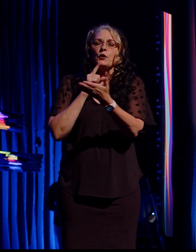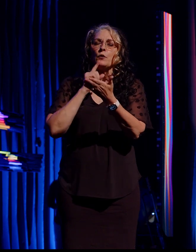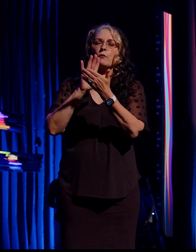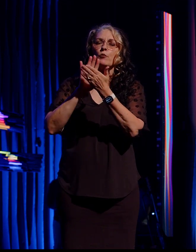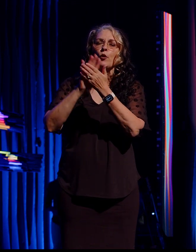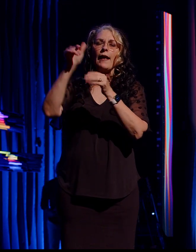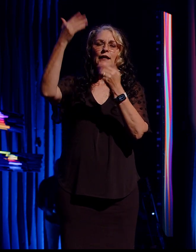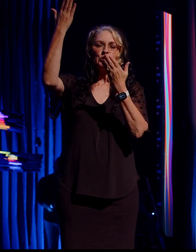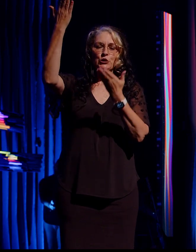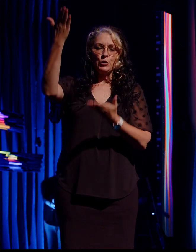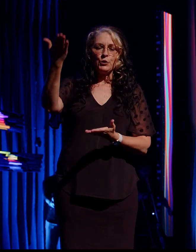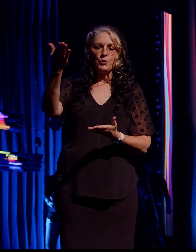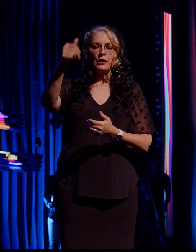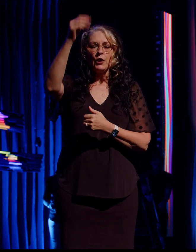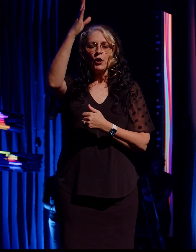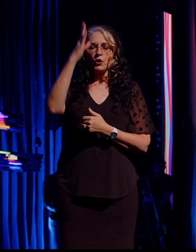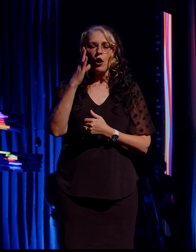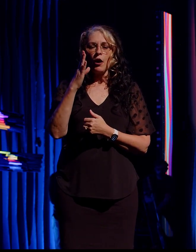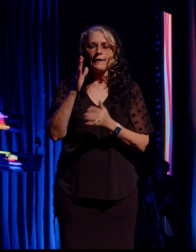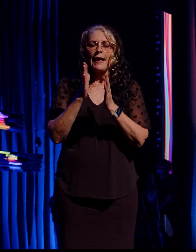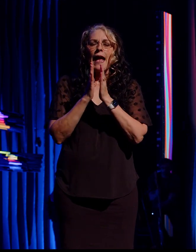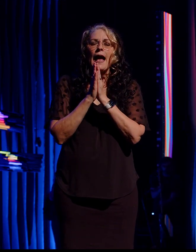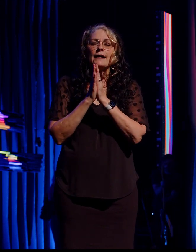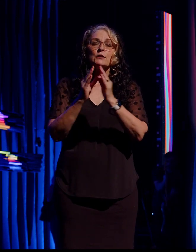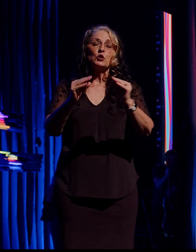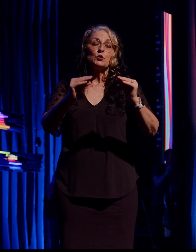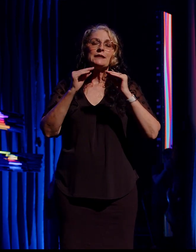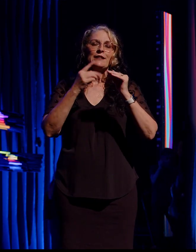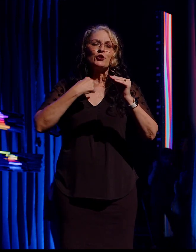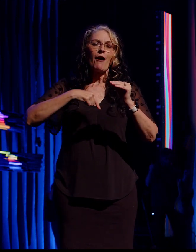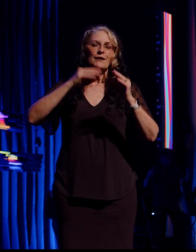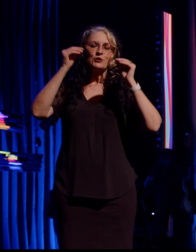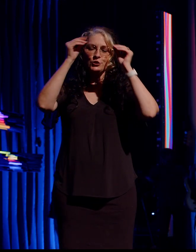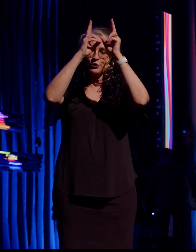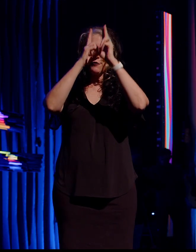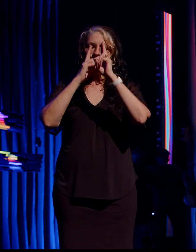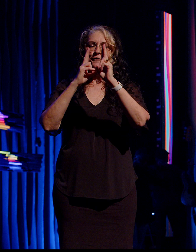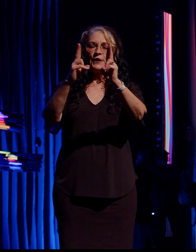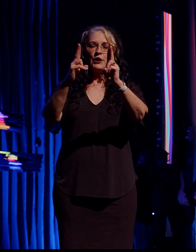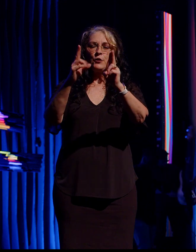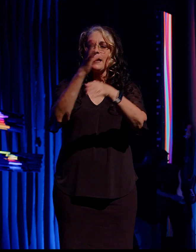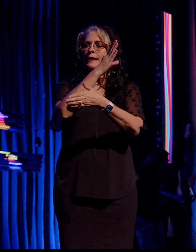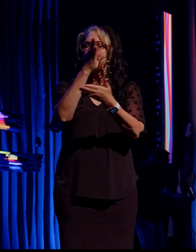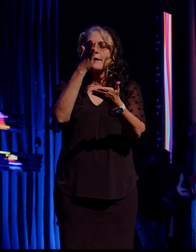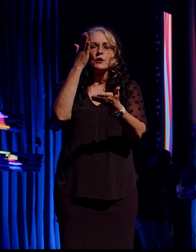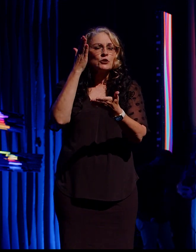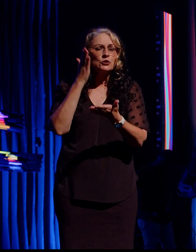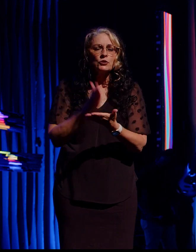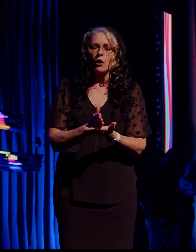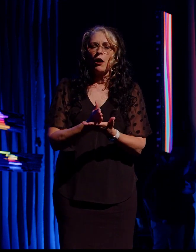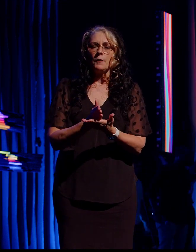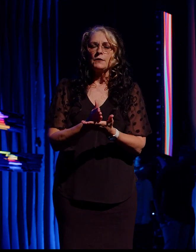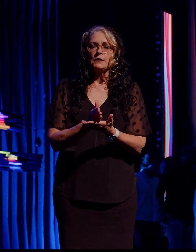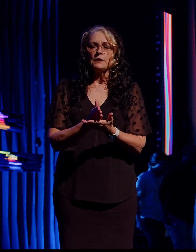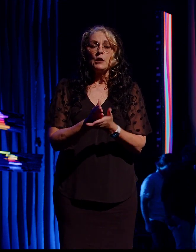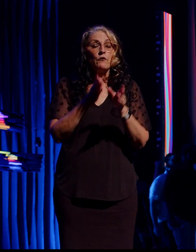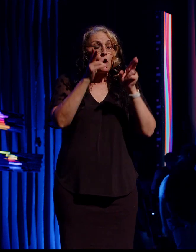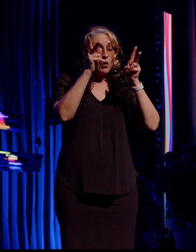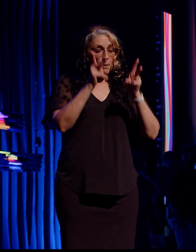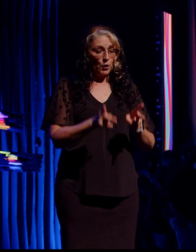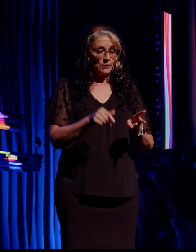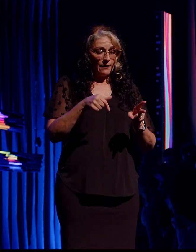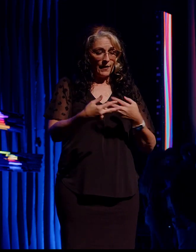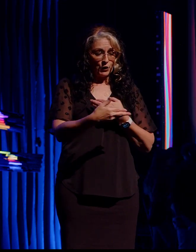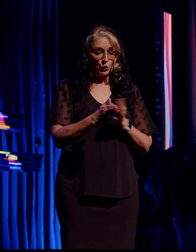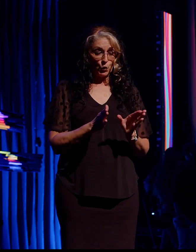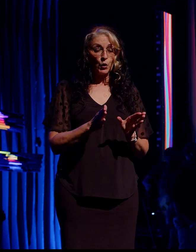you. And God, I ask that you would teach us to fear you. I pray that it would never stop. For the person in this room that's even